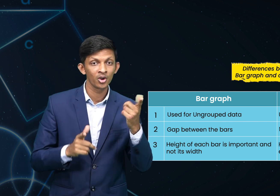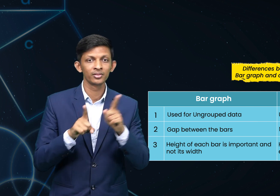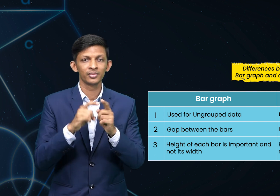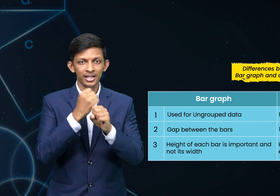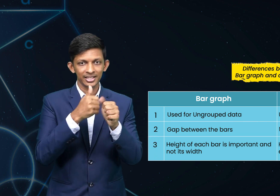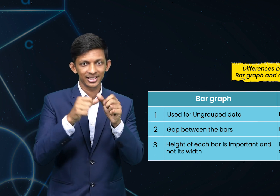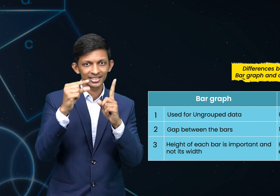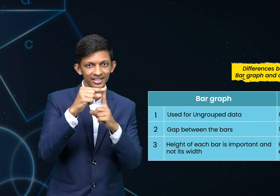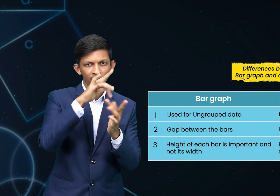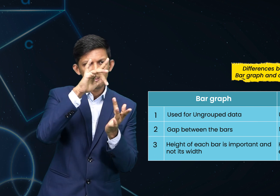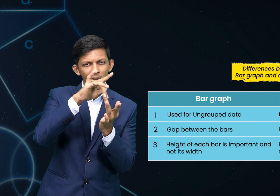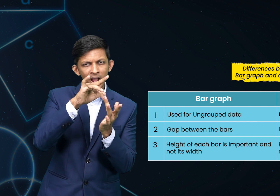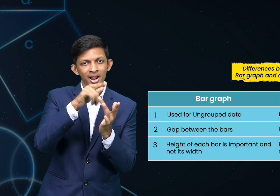Gap between the bars.